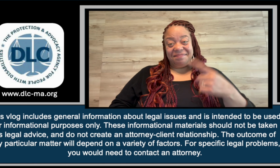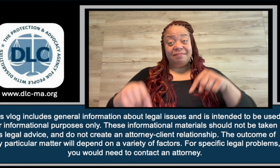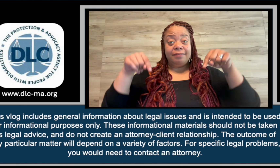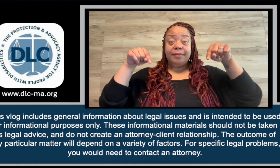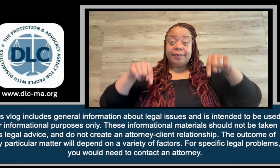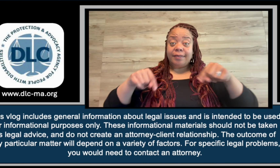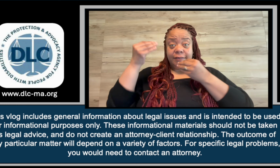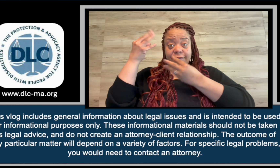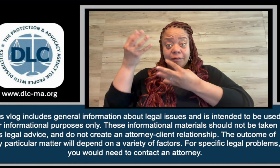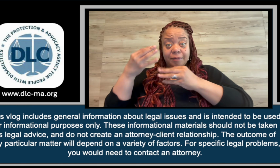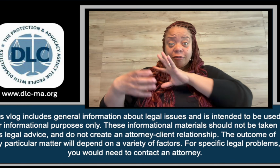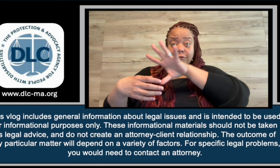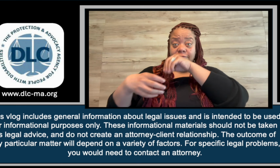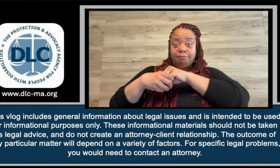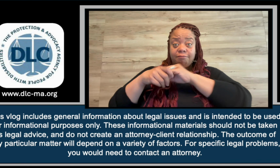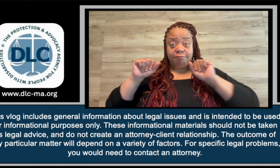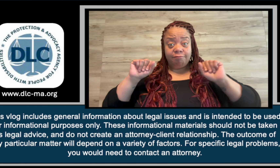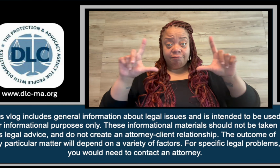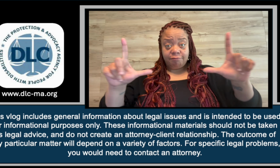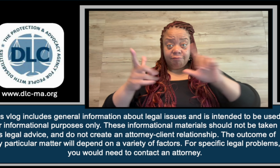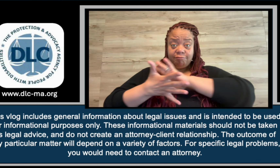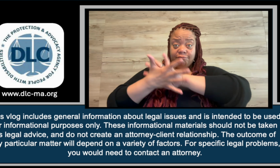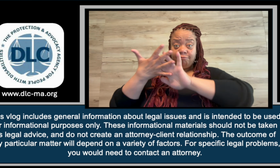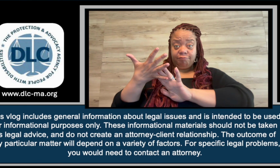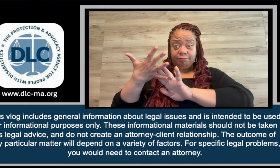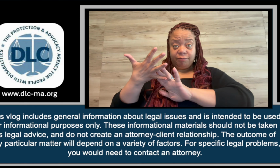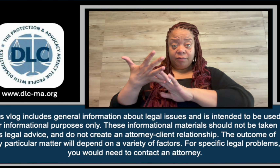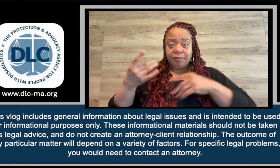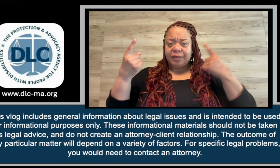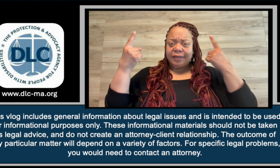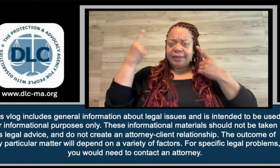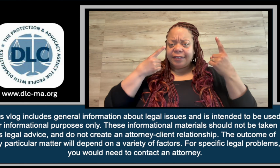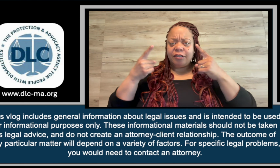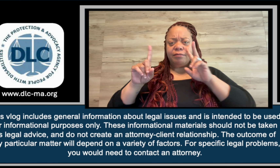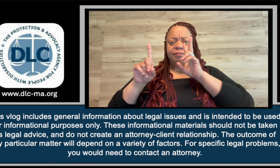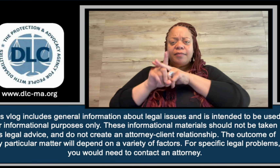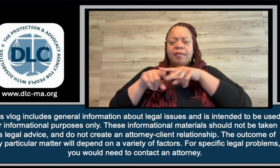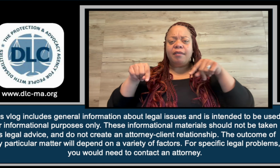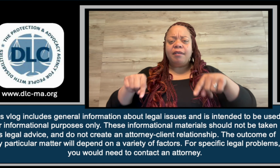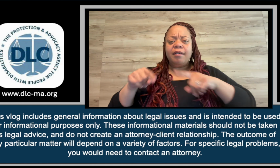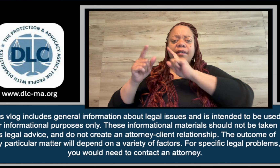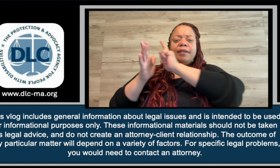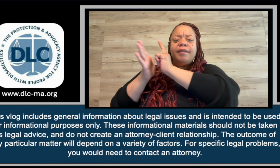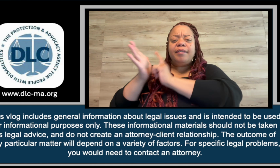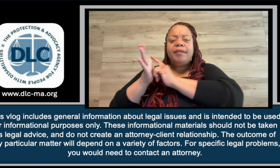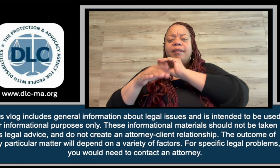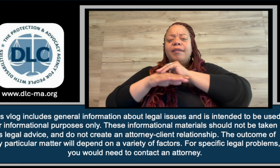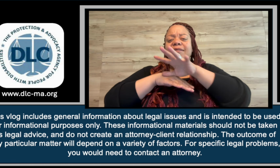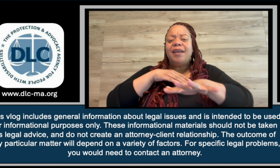These informational materials should not be taken as legal advice and do not create an attorney-client relationship.